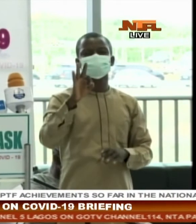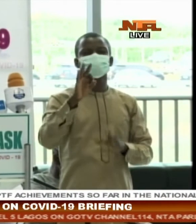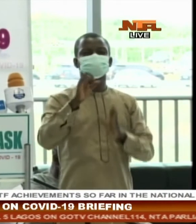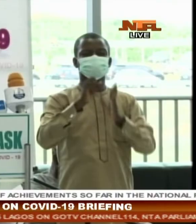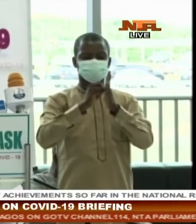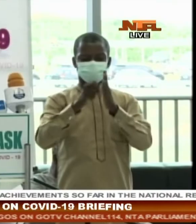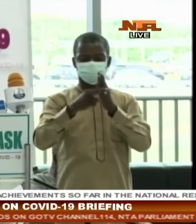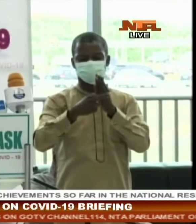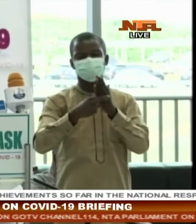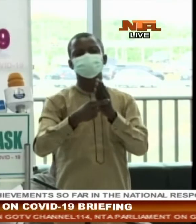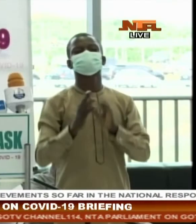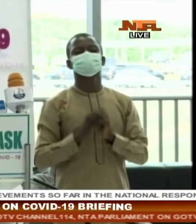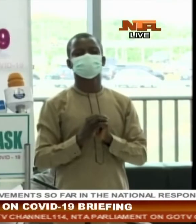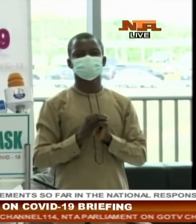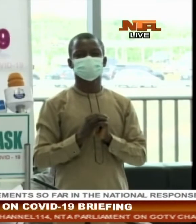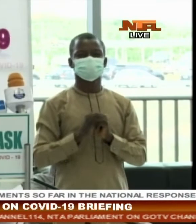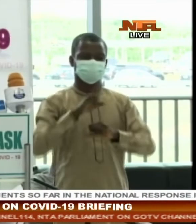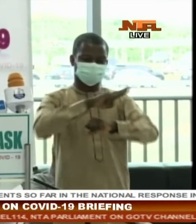The